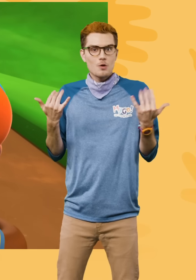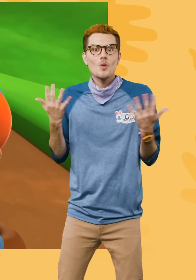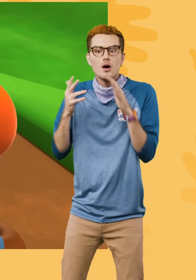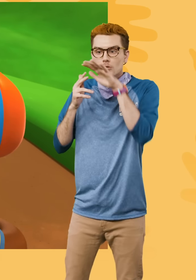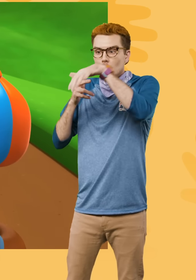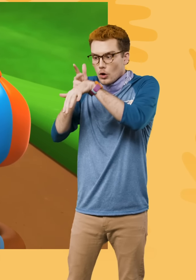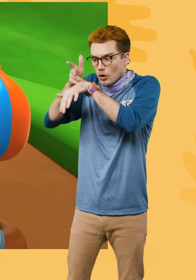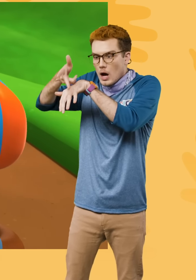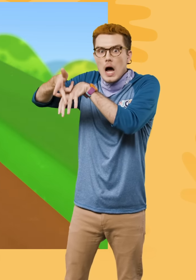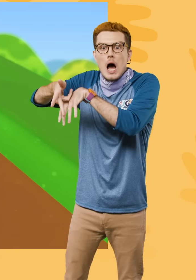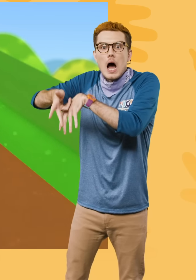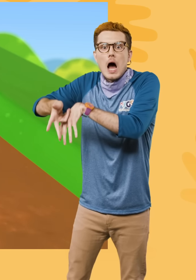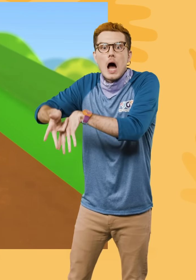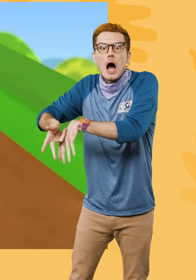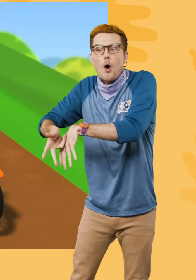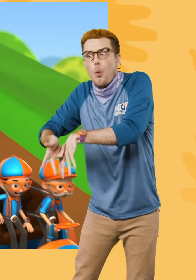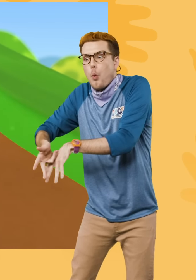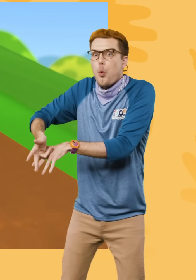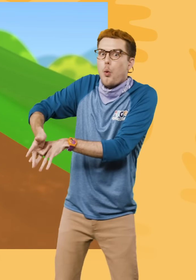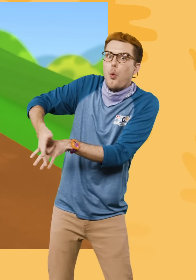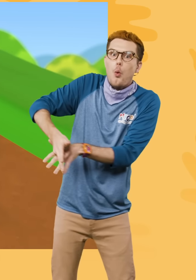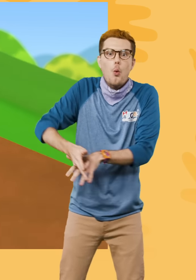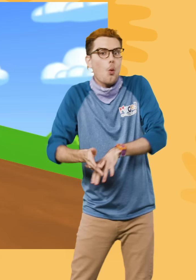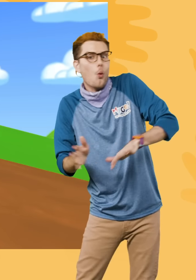Now down we go!